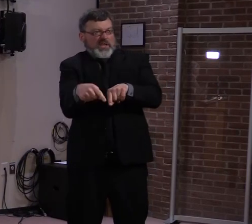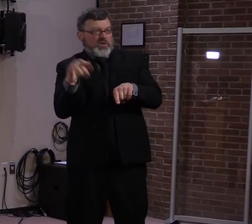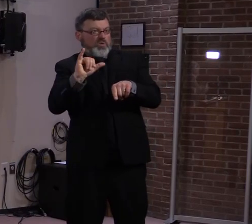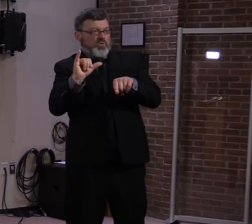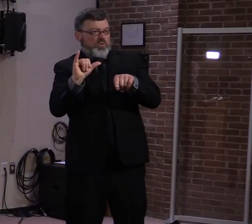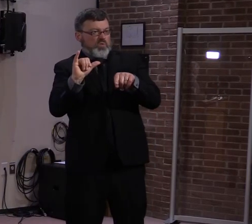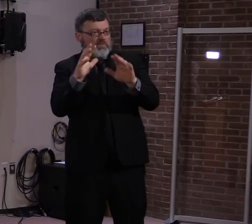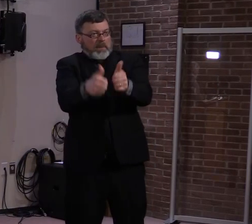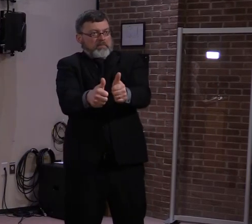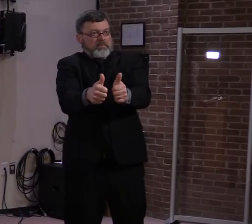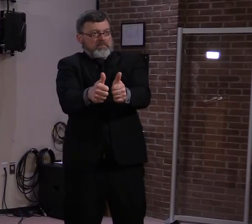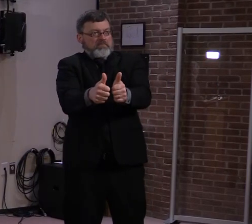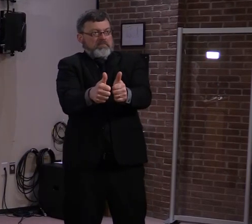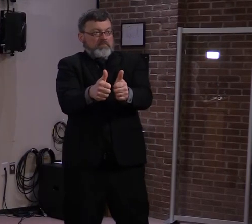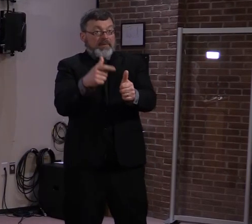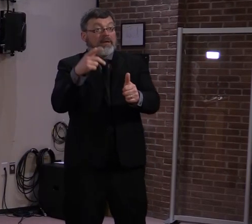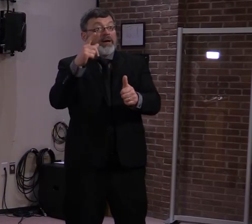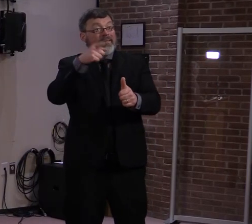registration,